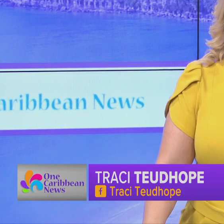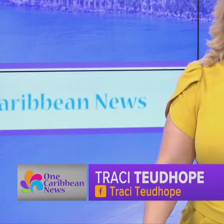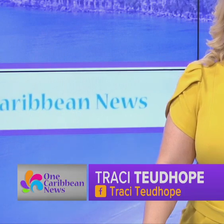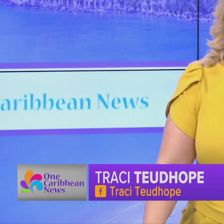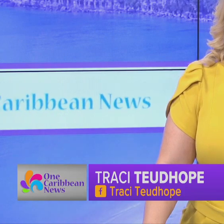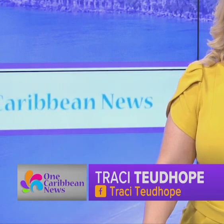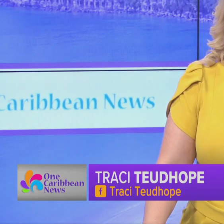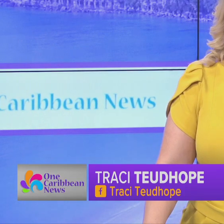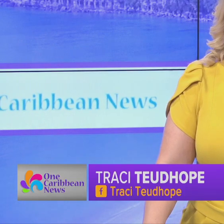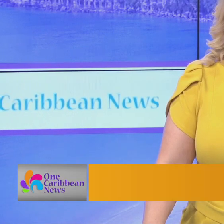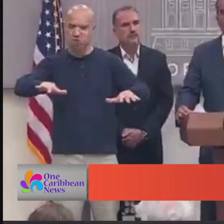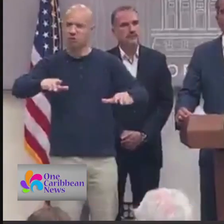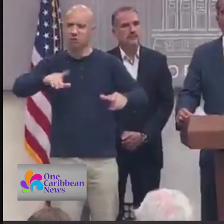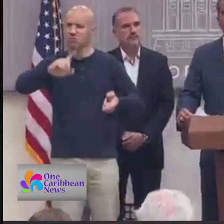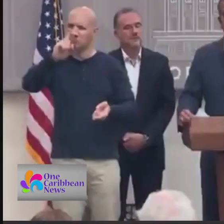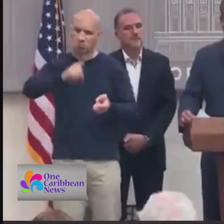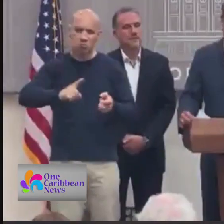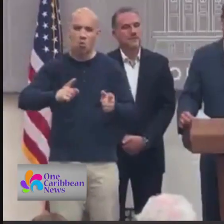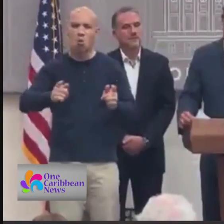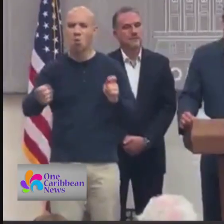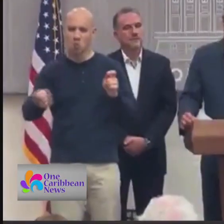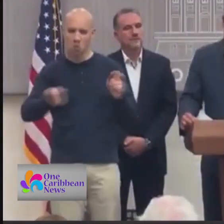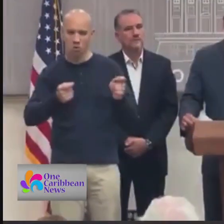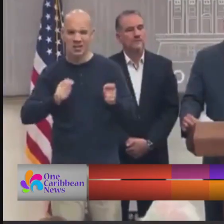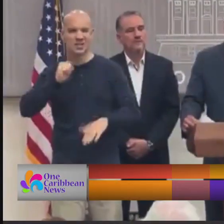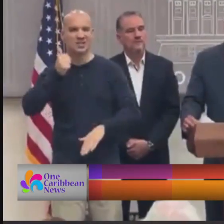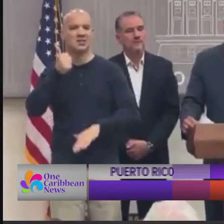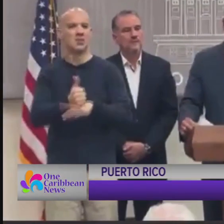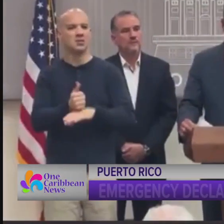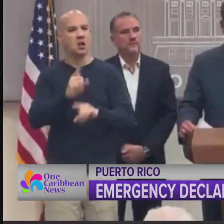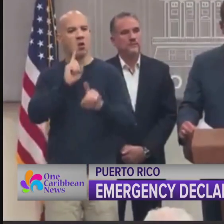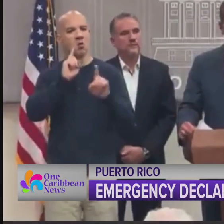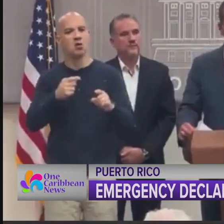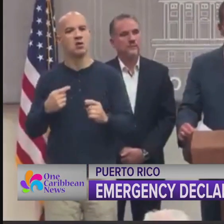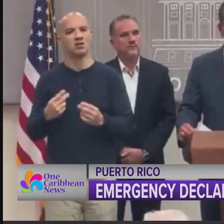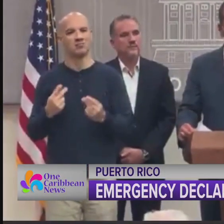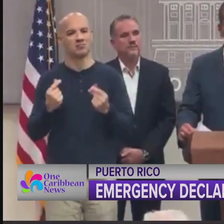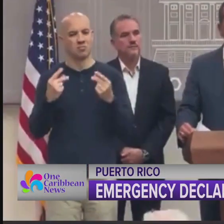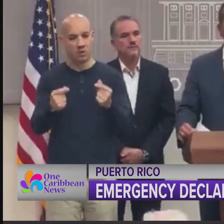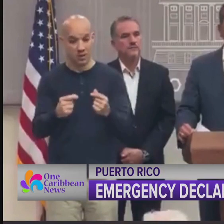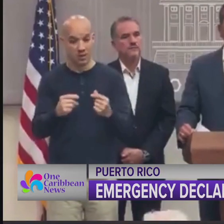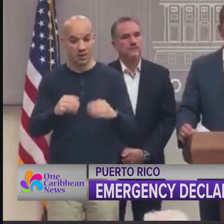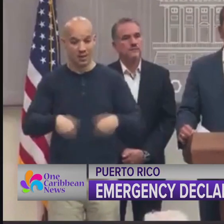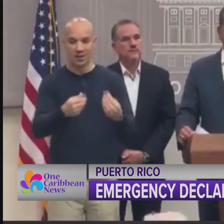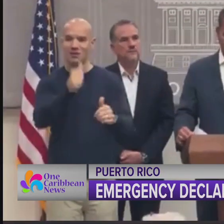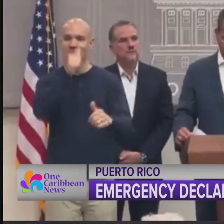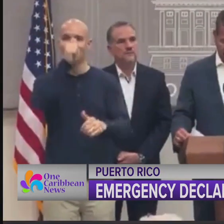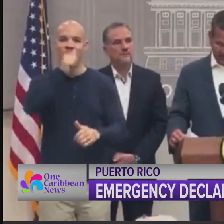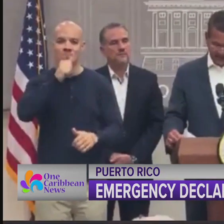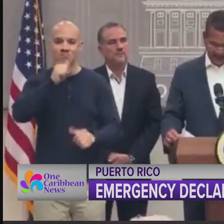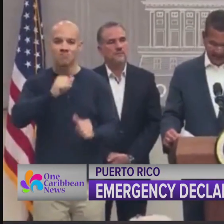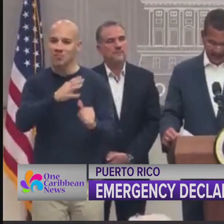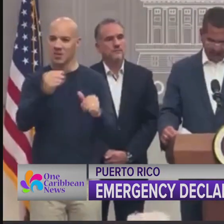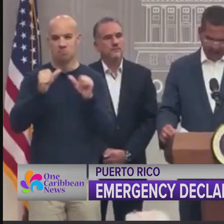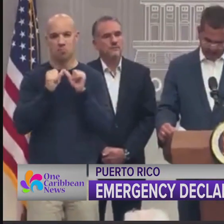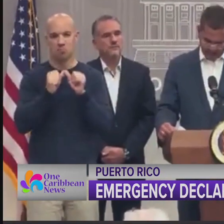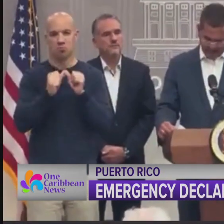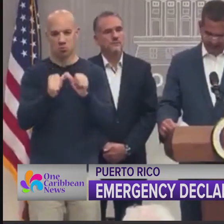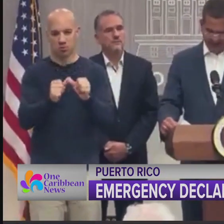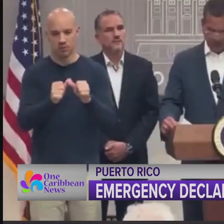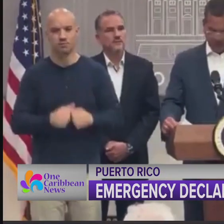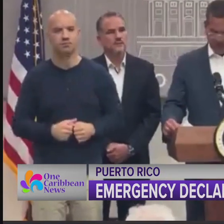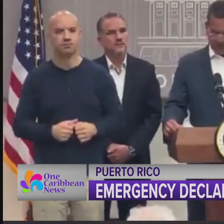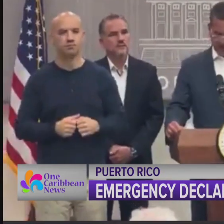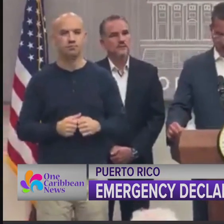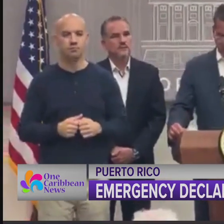reports. The objective of implementing additional measures to mitigate the impact of coastal erosion on the island, the